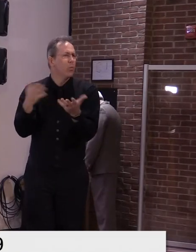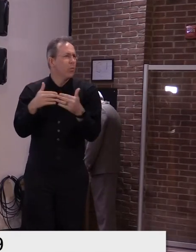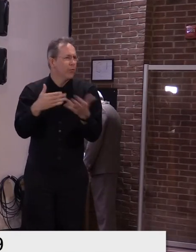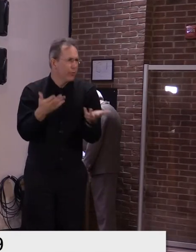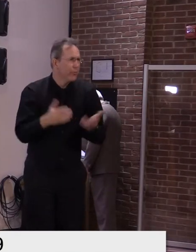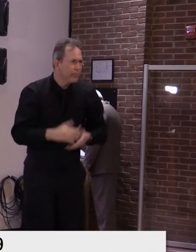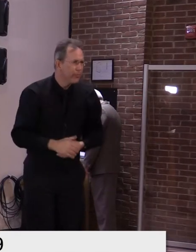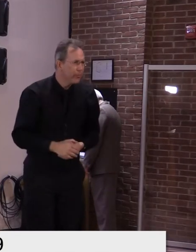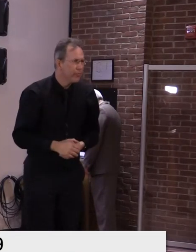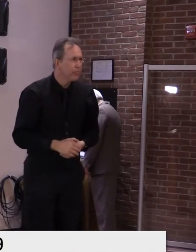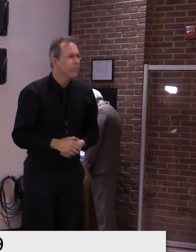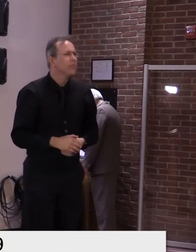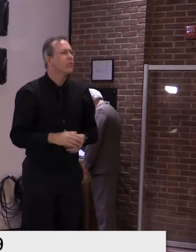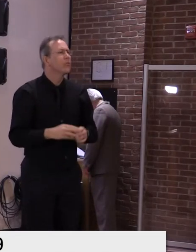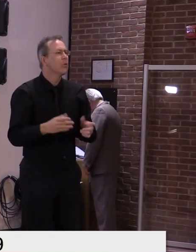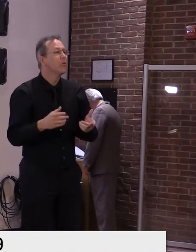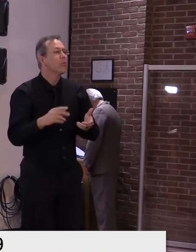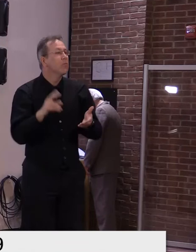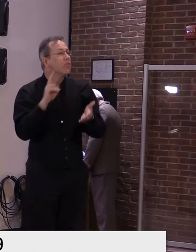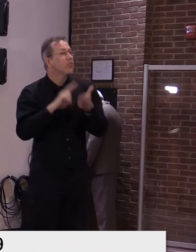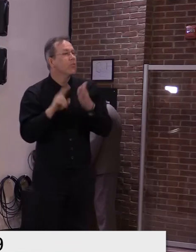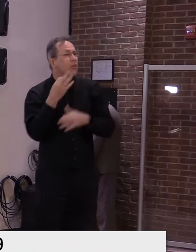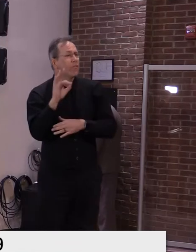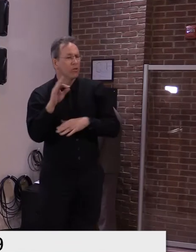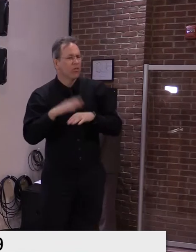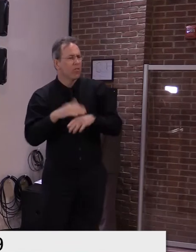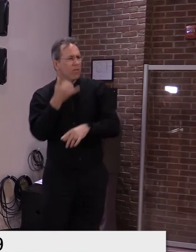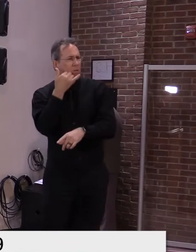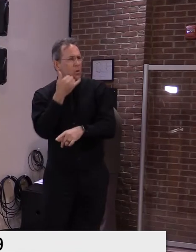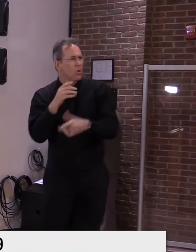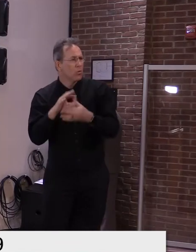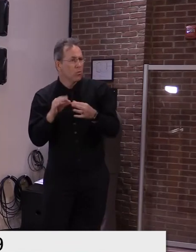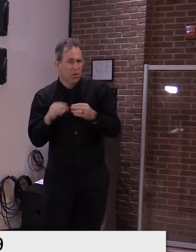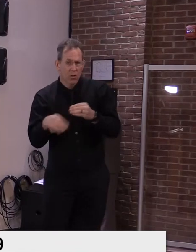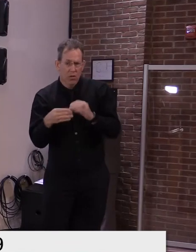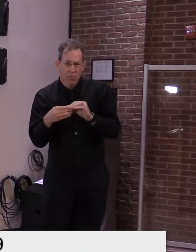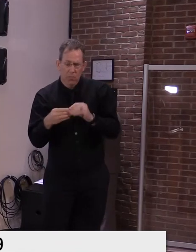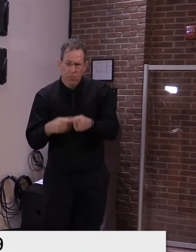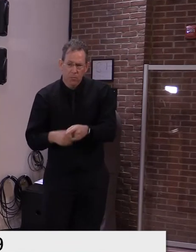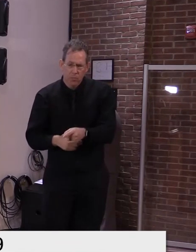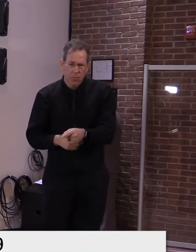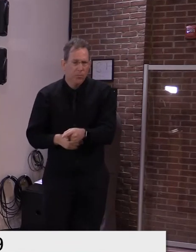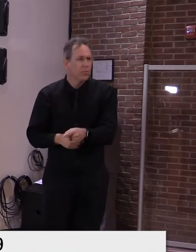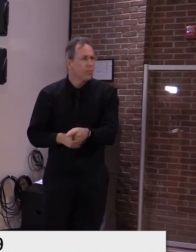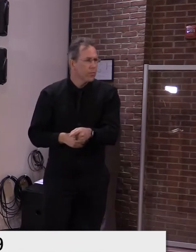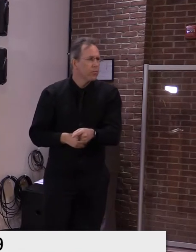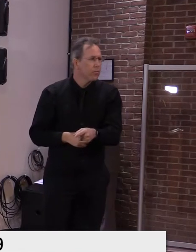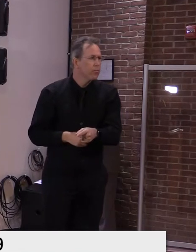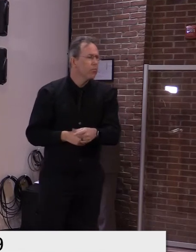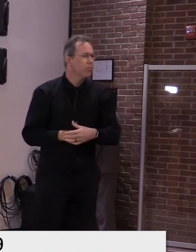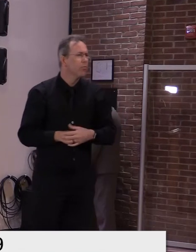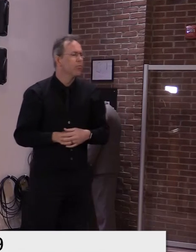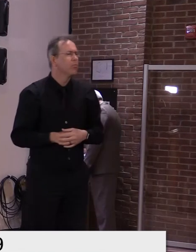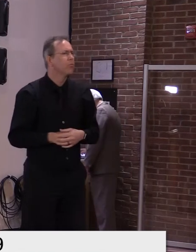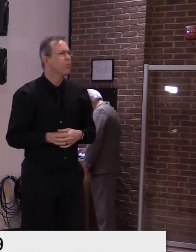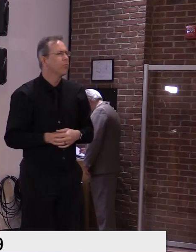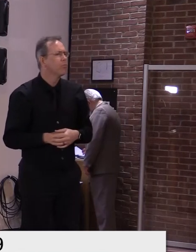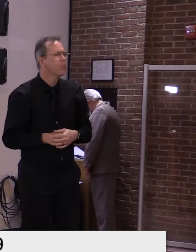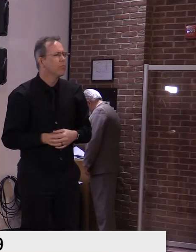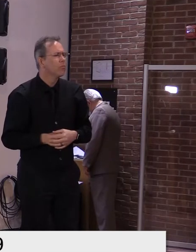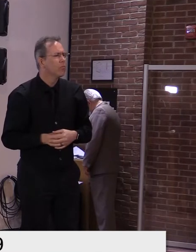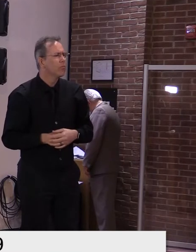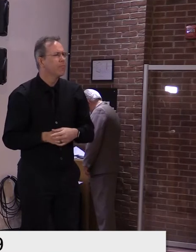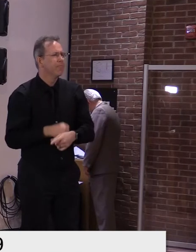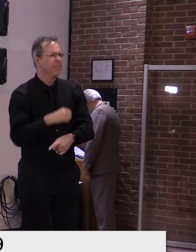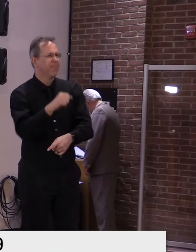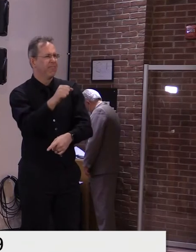Secretary French answer further, and possibly Dr. Levine, if he has anything else to add. Yeah, thank you,